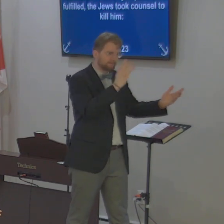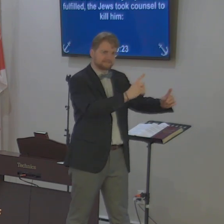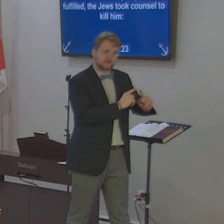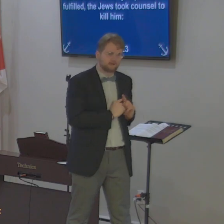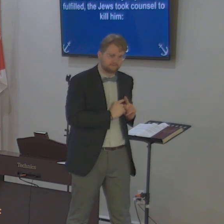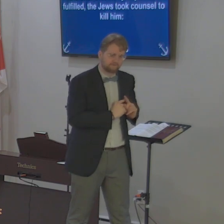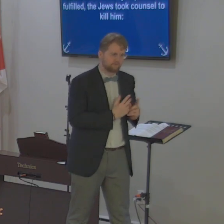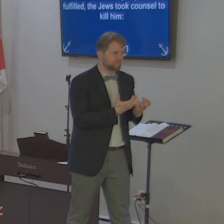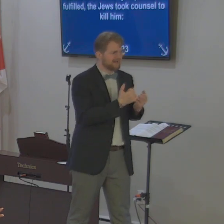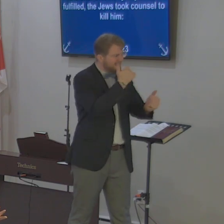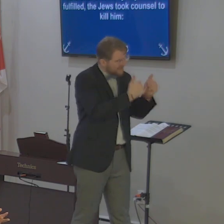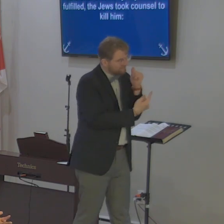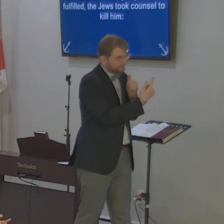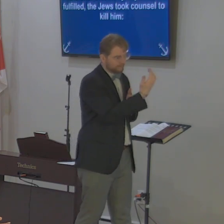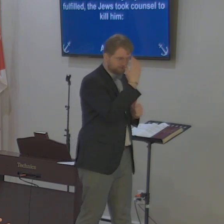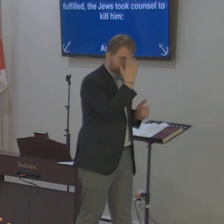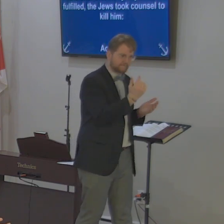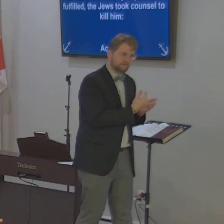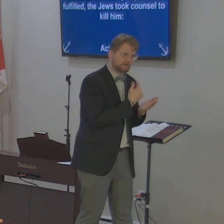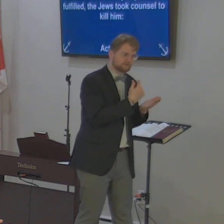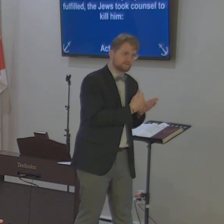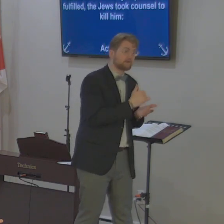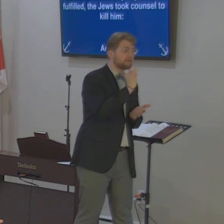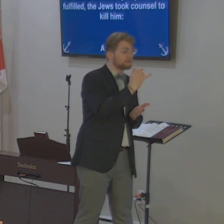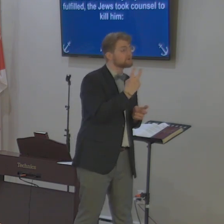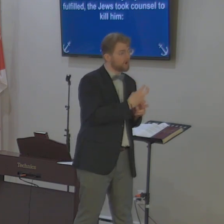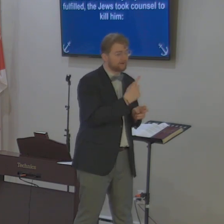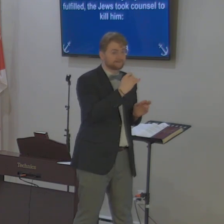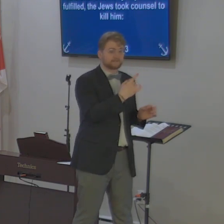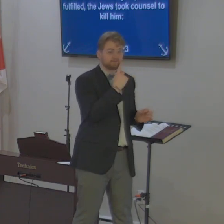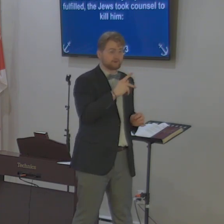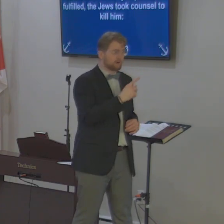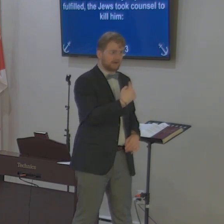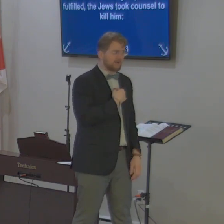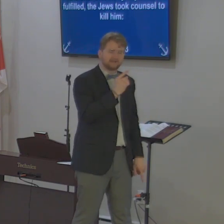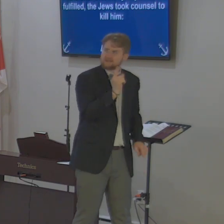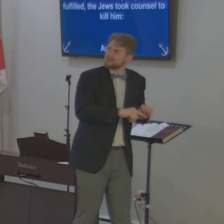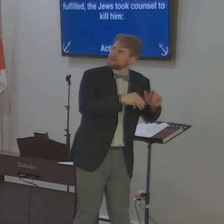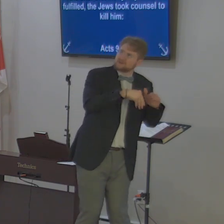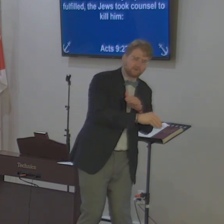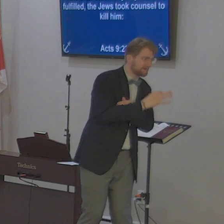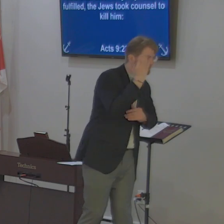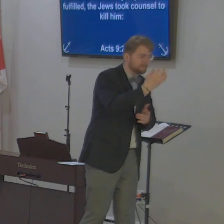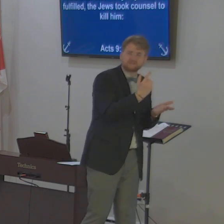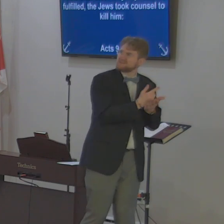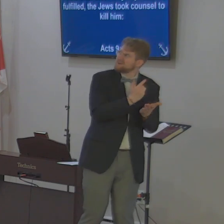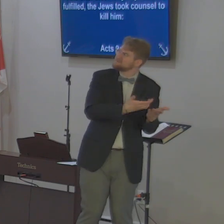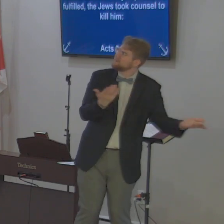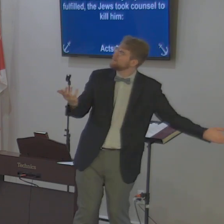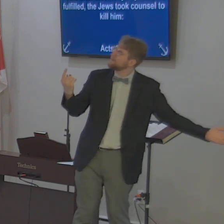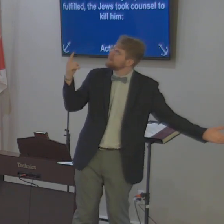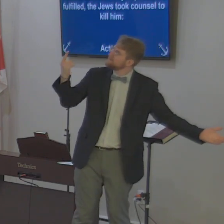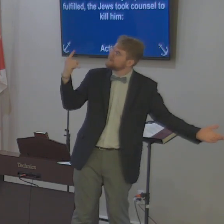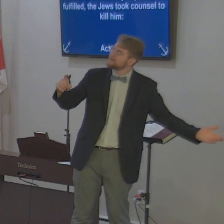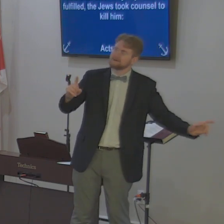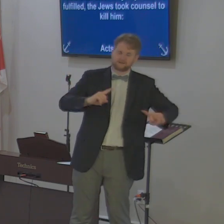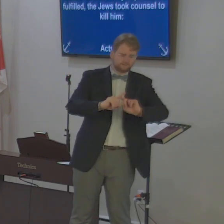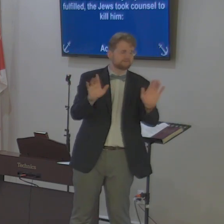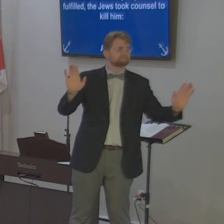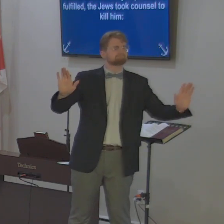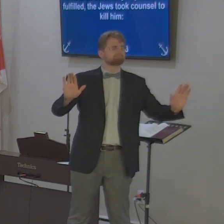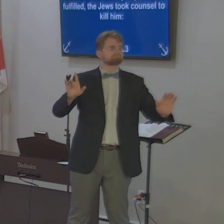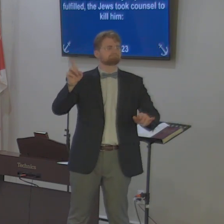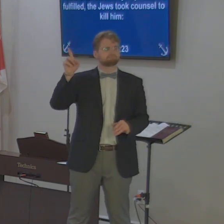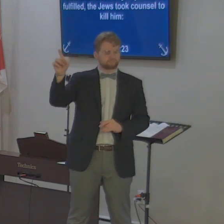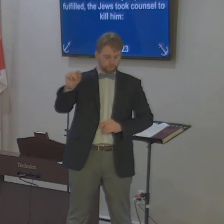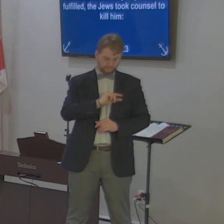gospel. So that had to be a hard decision for Paul to make, that he couldn't go into a country to preach the gospel of Jesus Christ, but recognize that the Spirit of